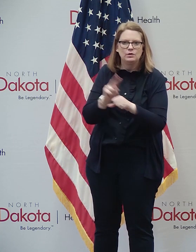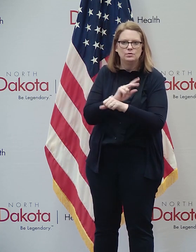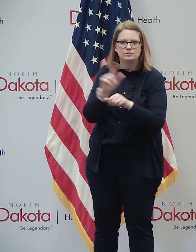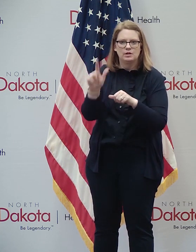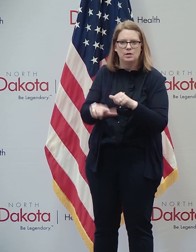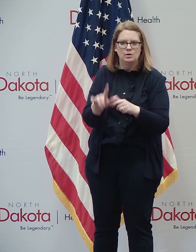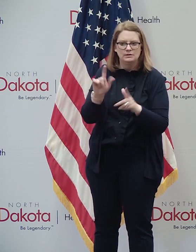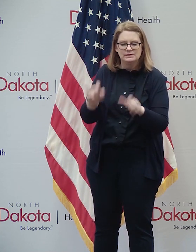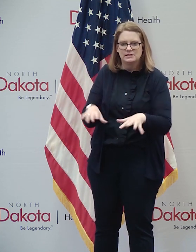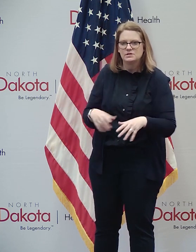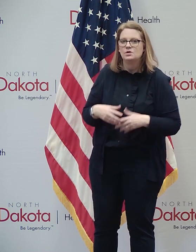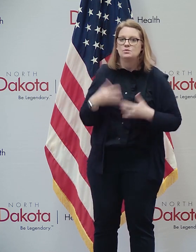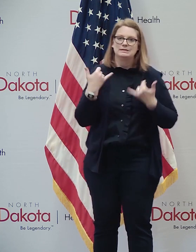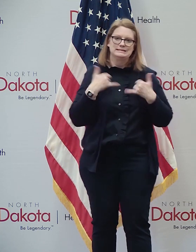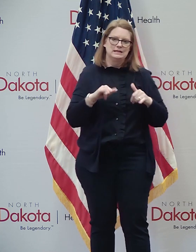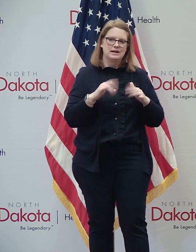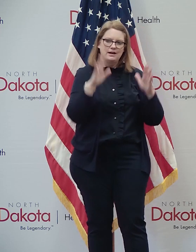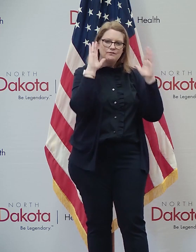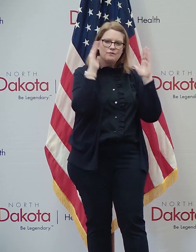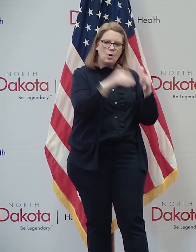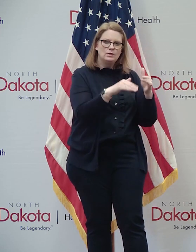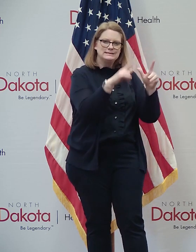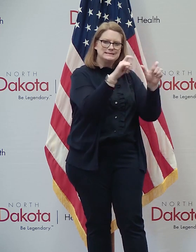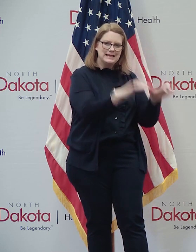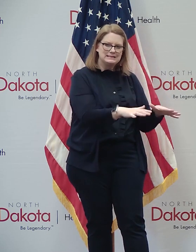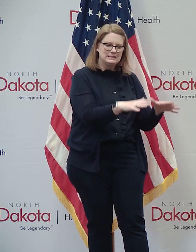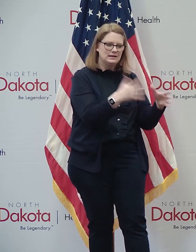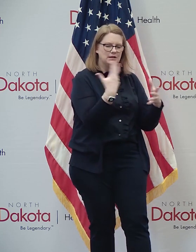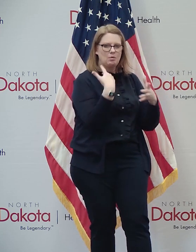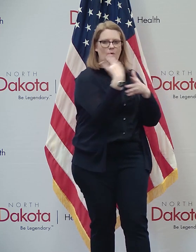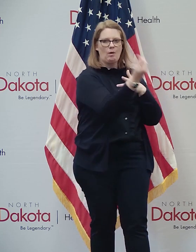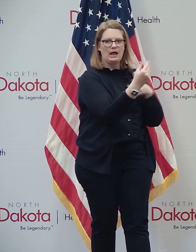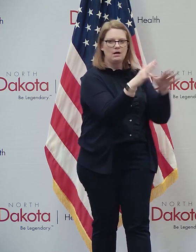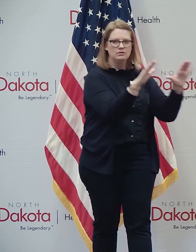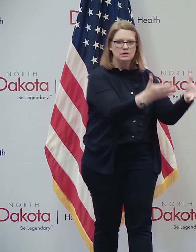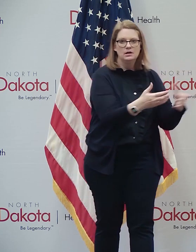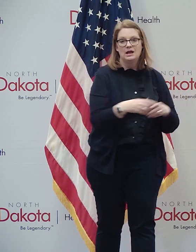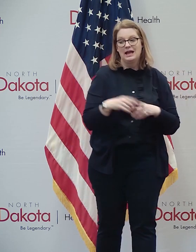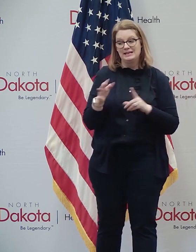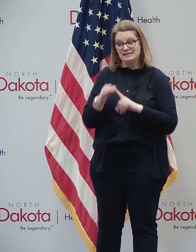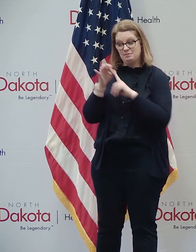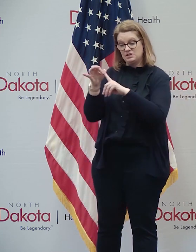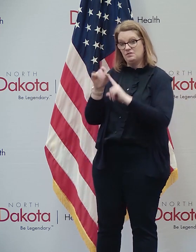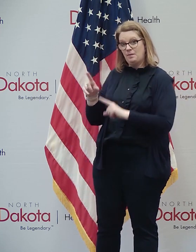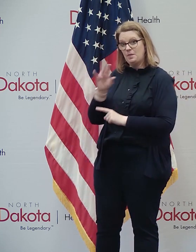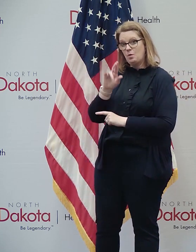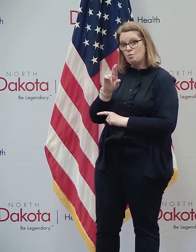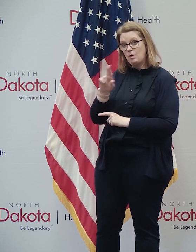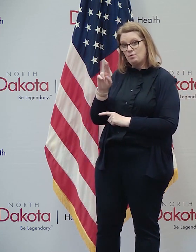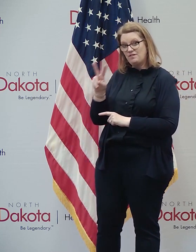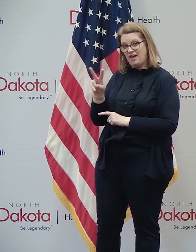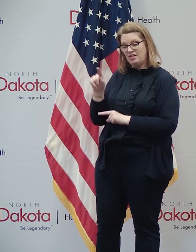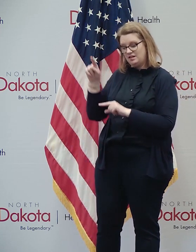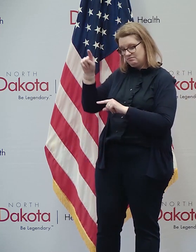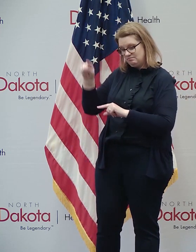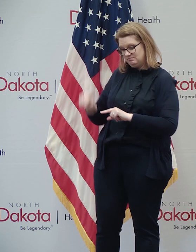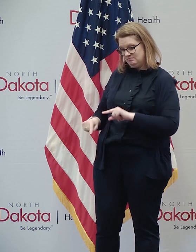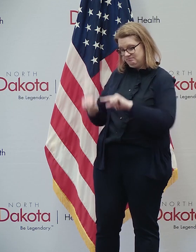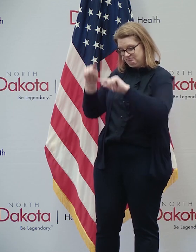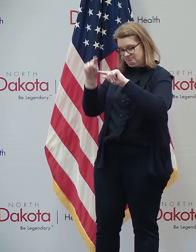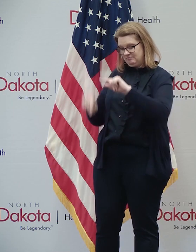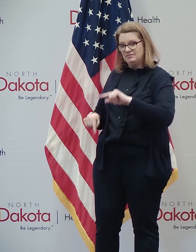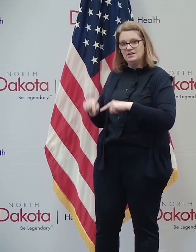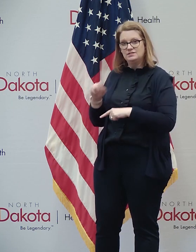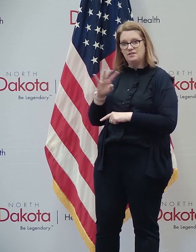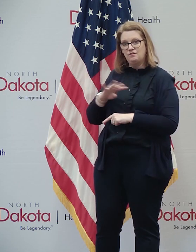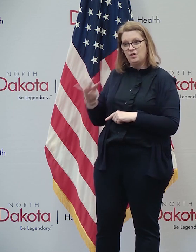or about exposure to this disease get tested, because we don't want to have unused capacity in the lab, that